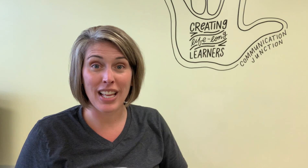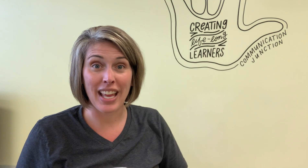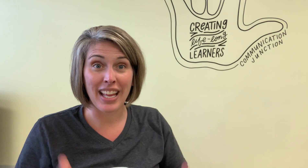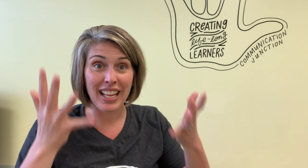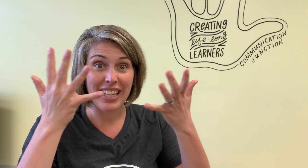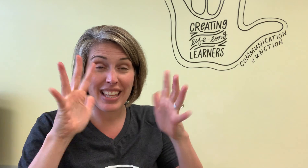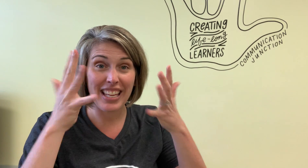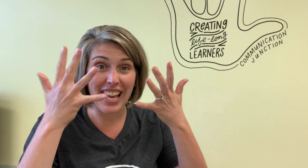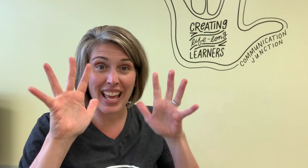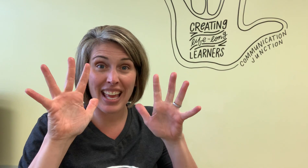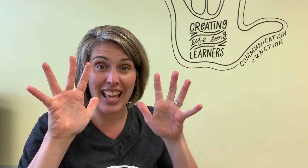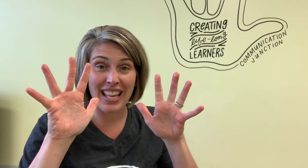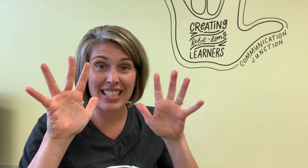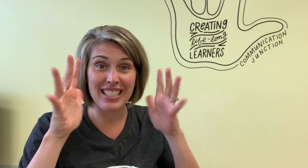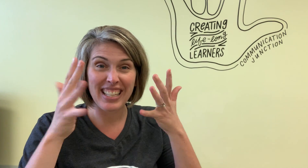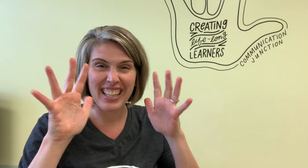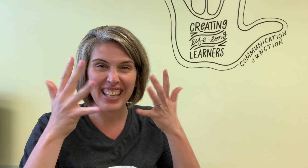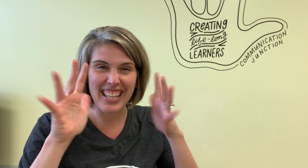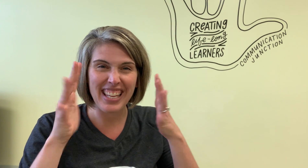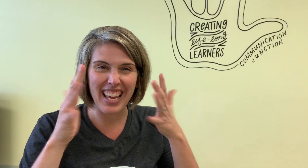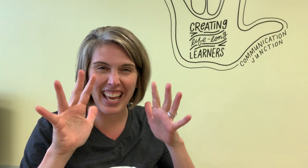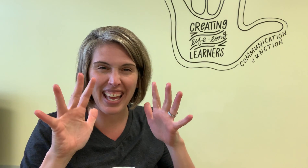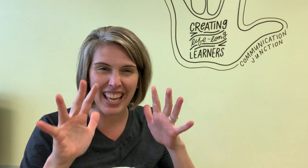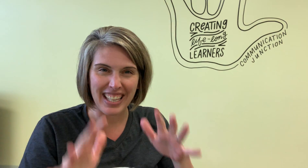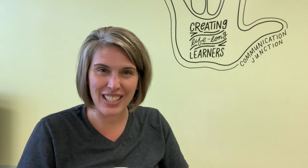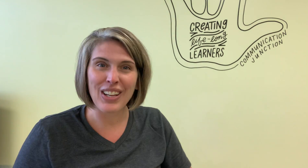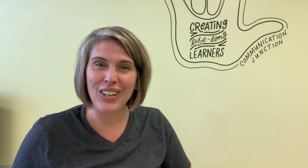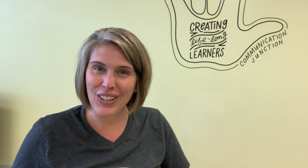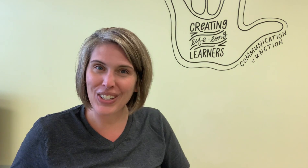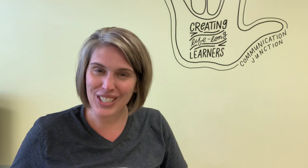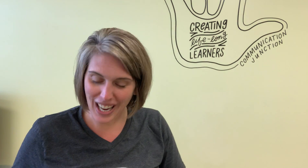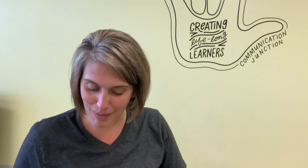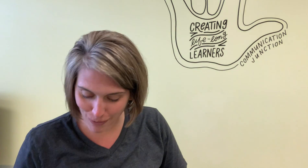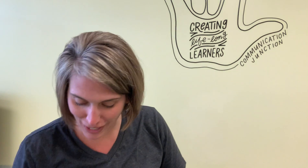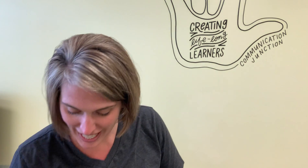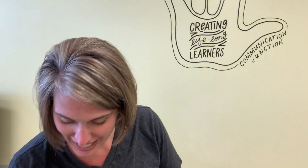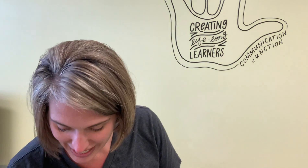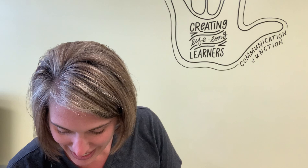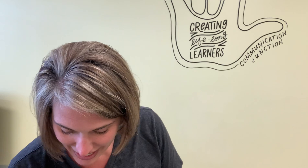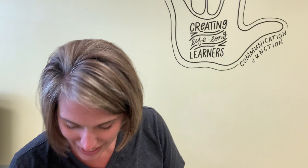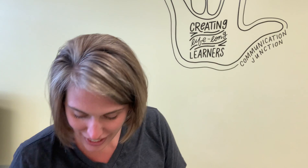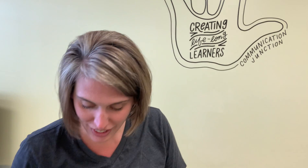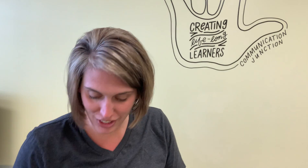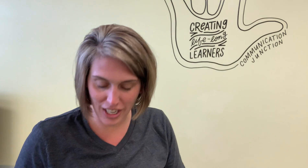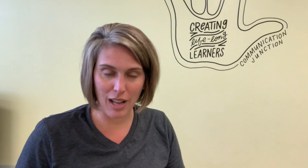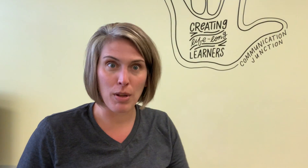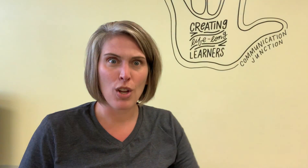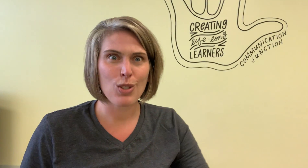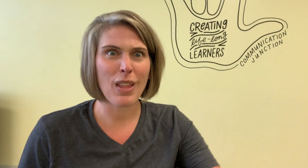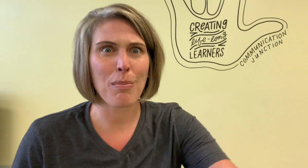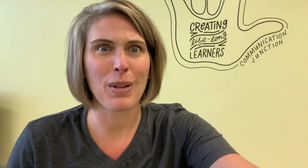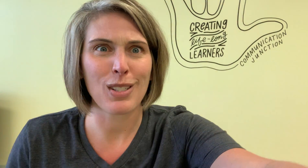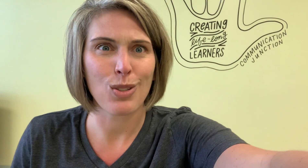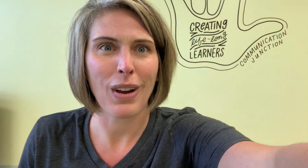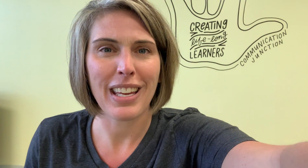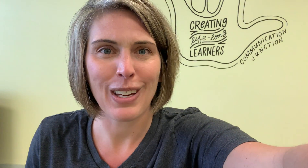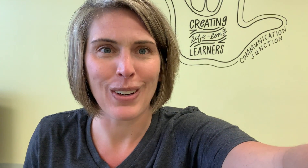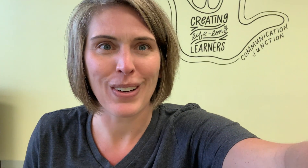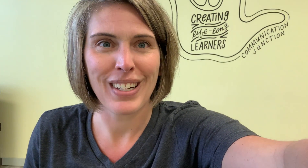say, the end, the end. Good job, friends. Good job. So that brings us right here